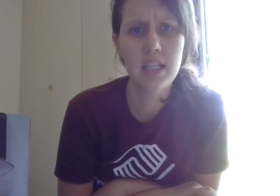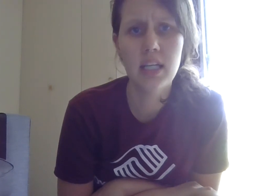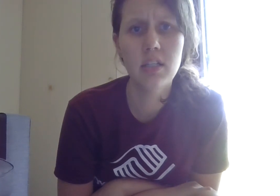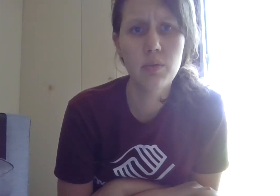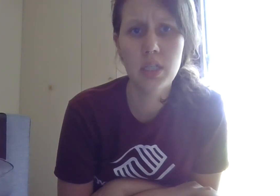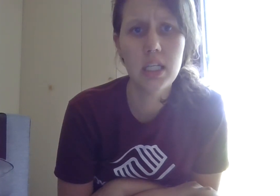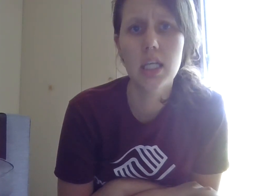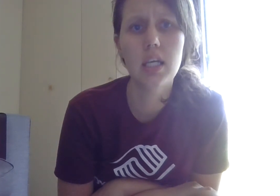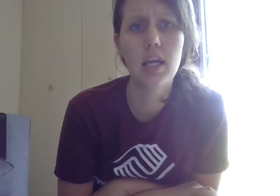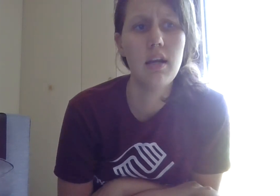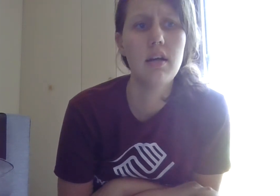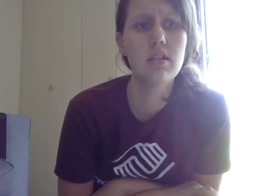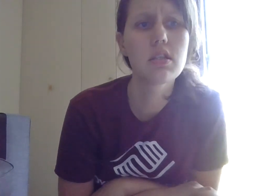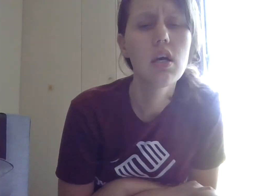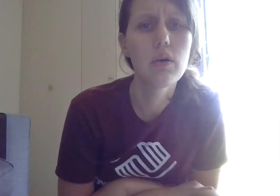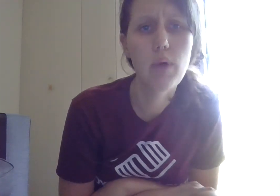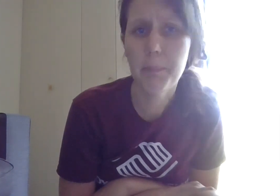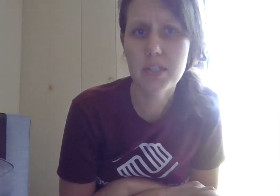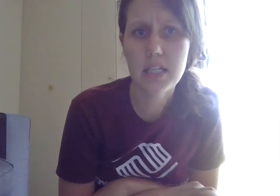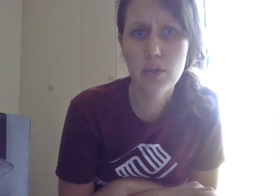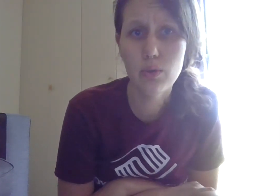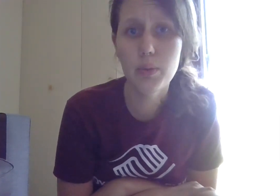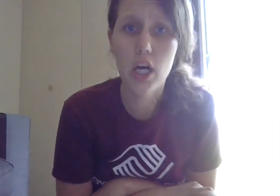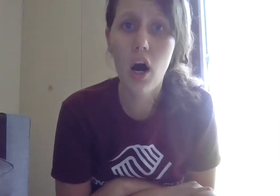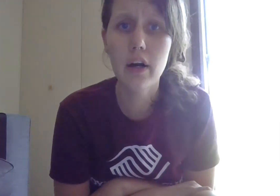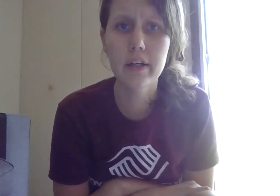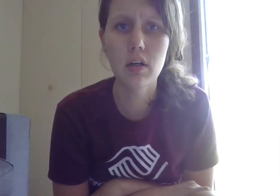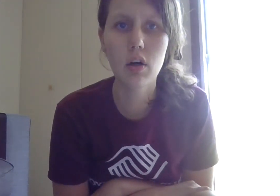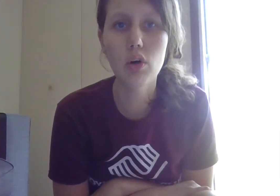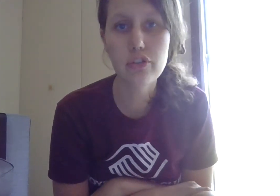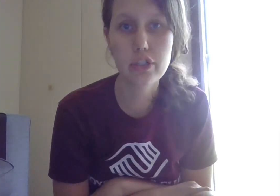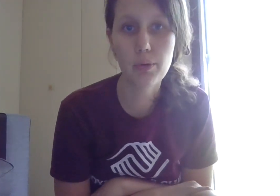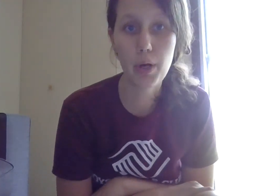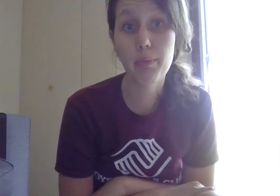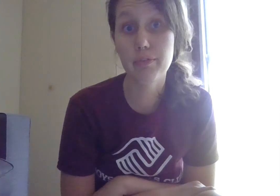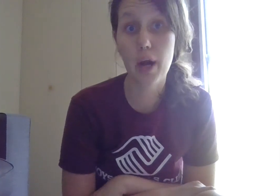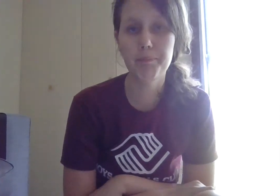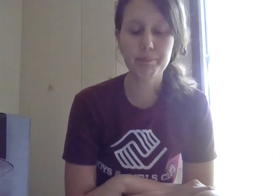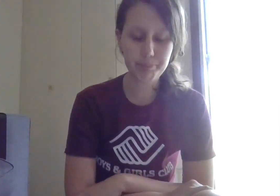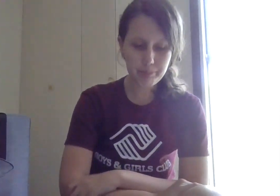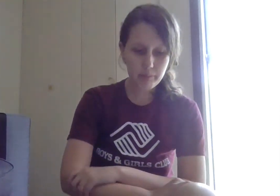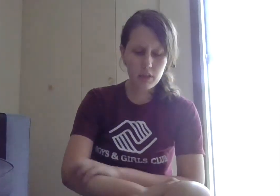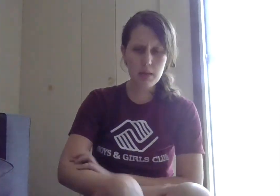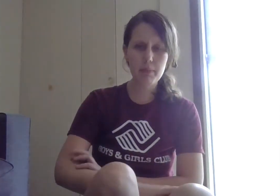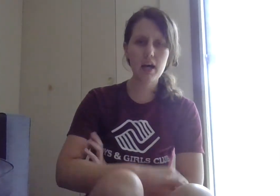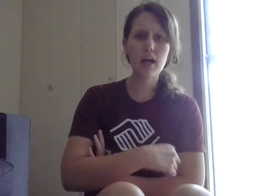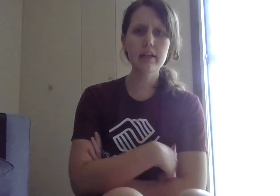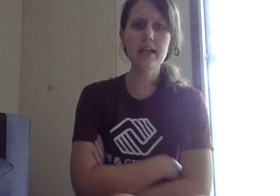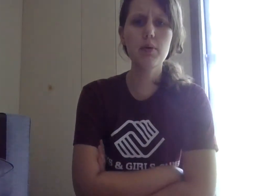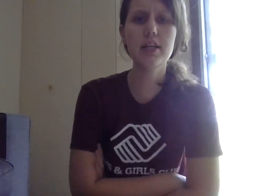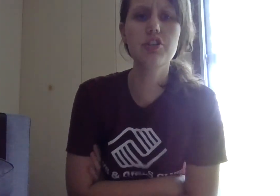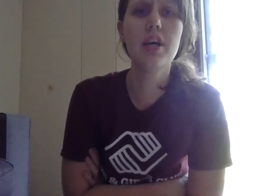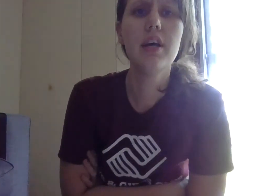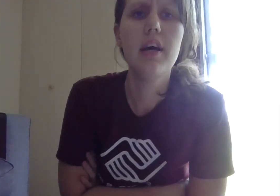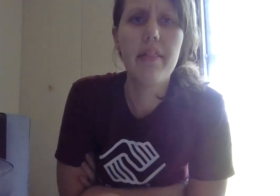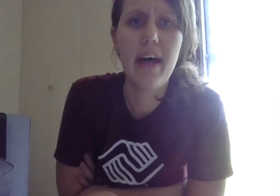and unique and represent who we are and our culture and where we're from. But a language